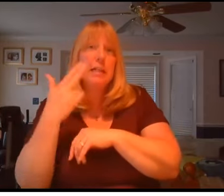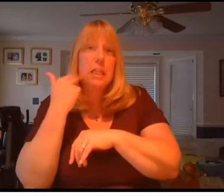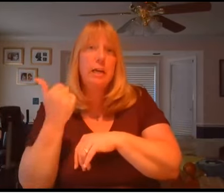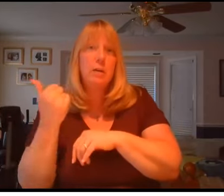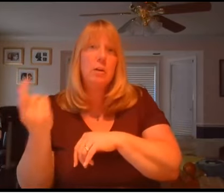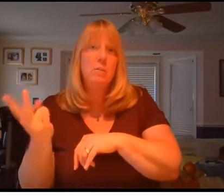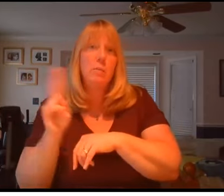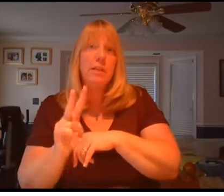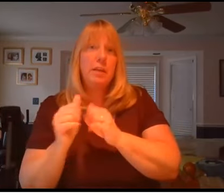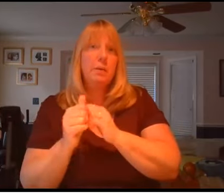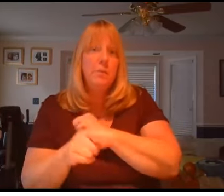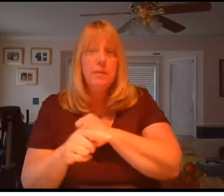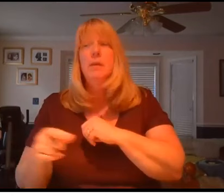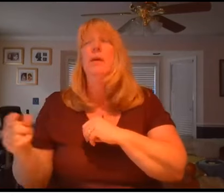France said, sure.